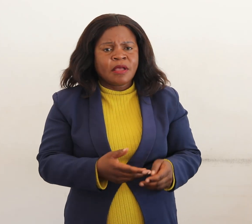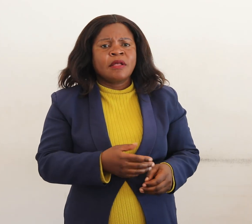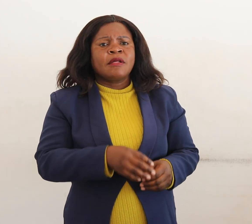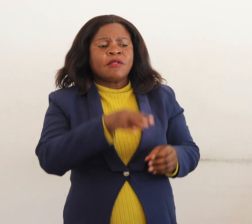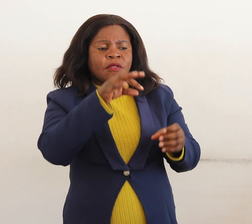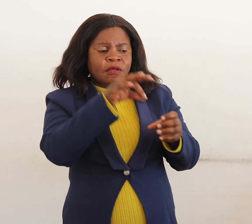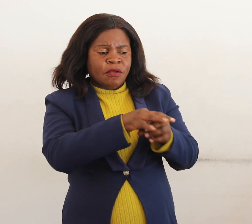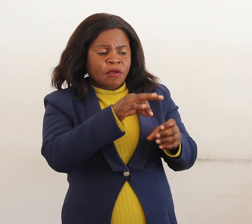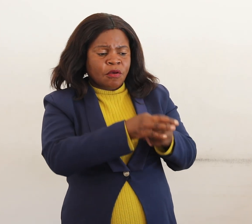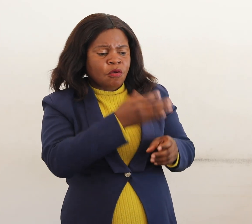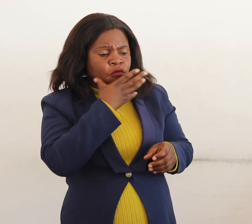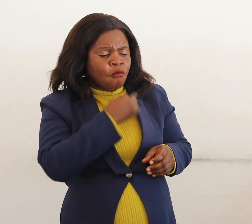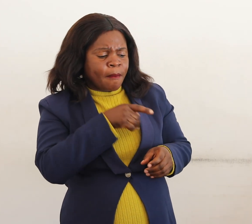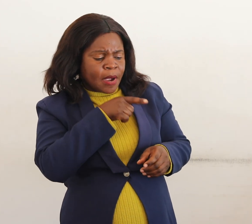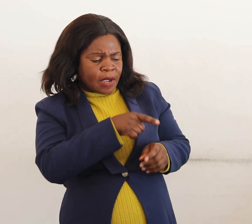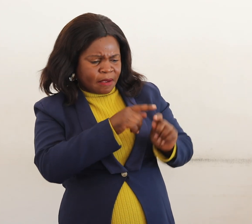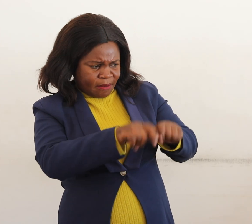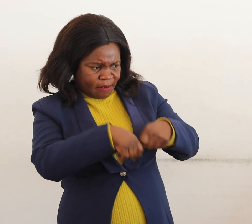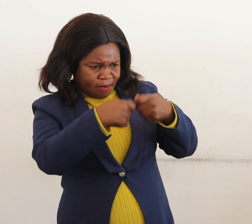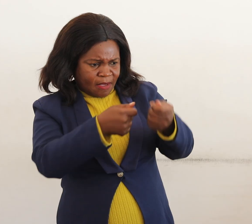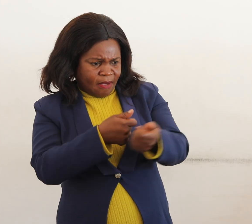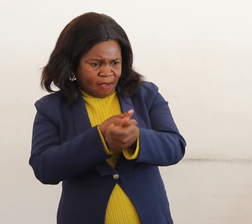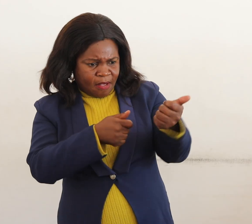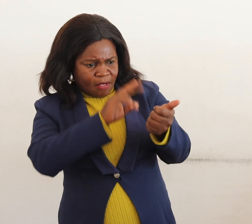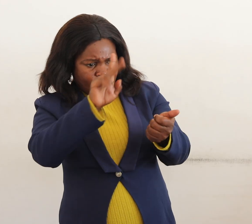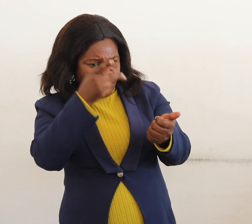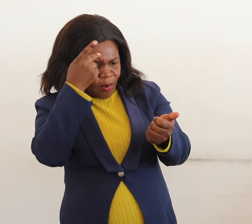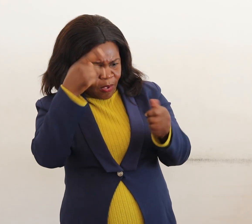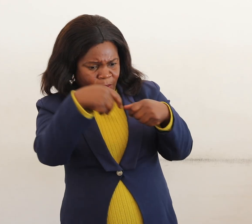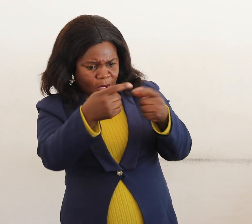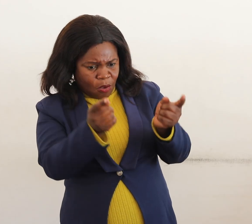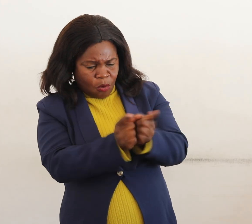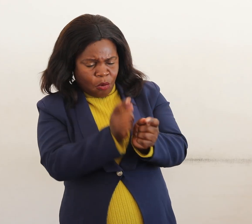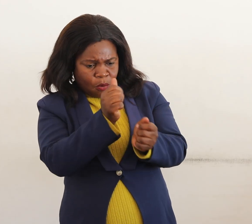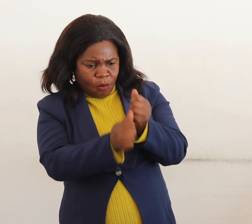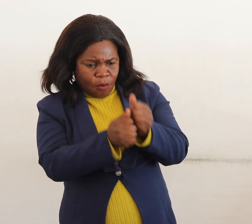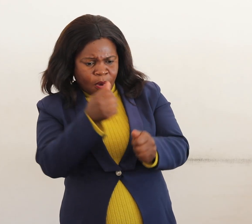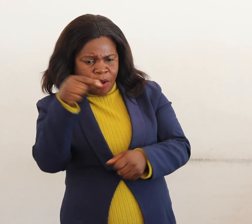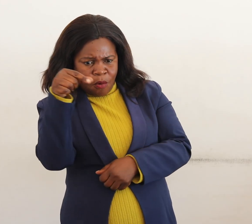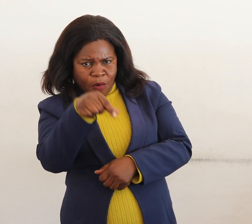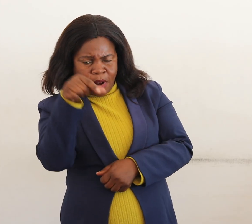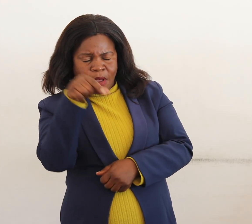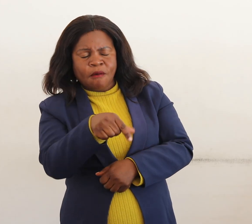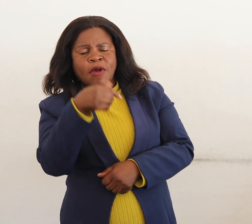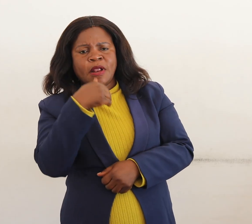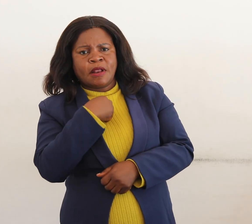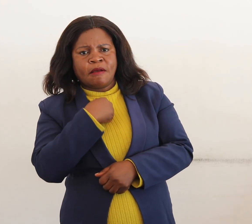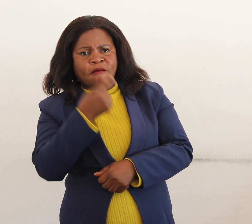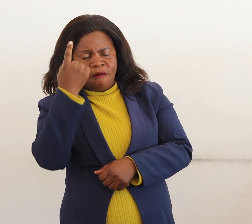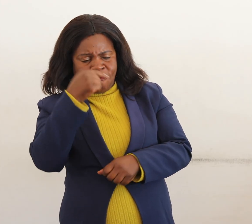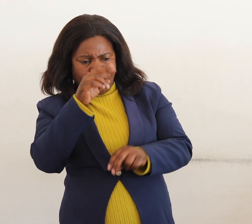that seat to another political party that qualified for a seat using the same formula.